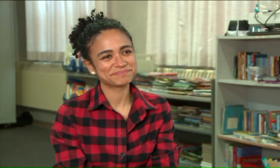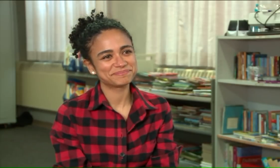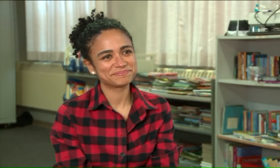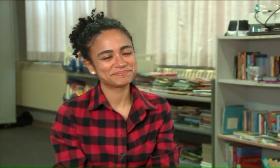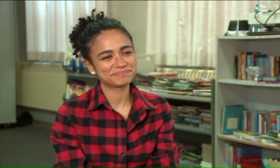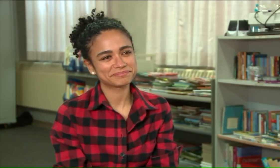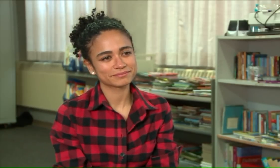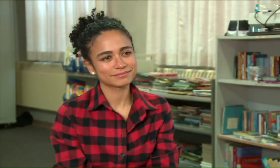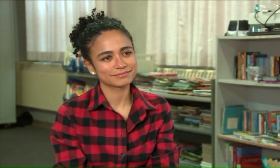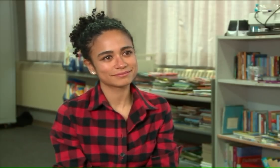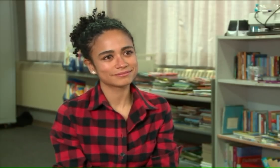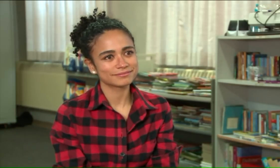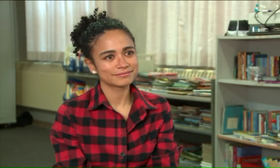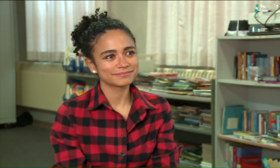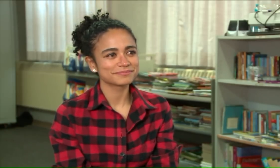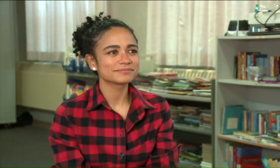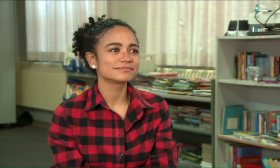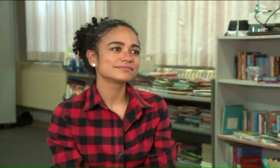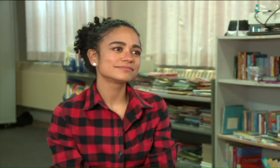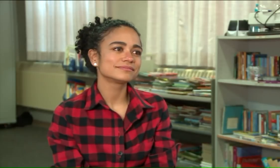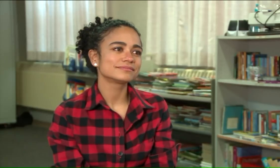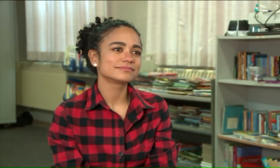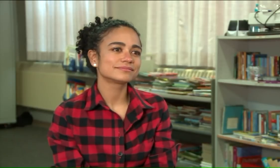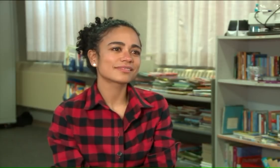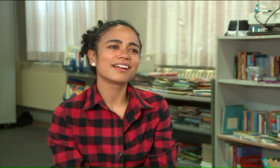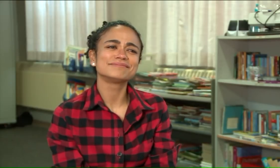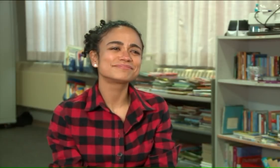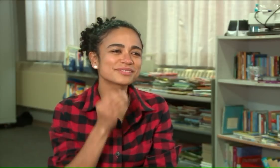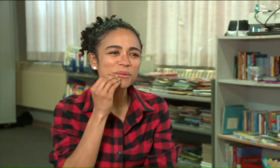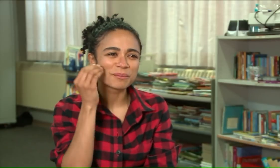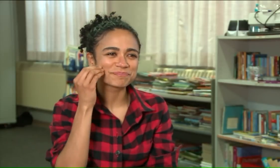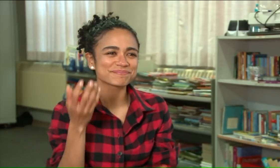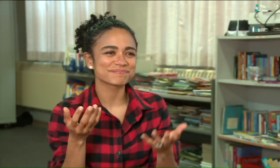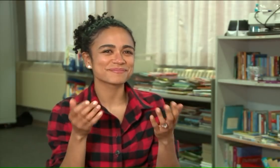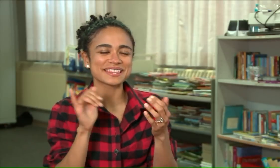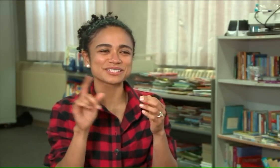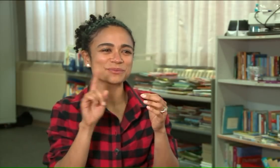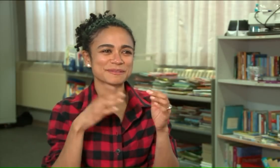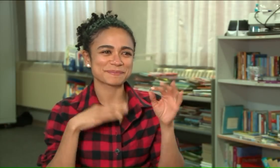about Lauren and the school and their program, childrenofpeacesschool.org.